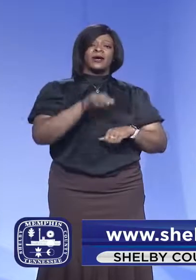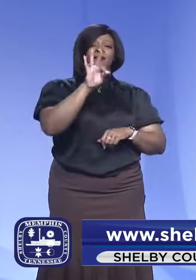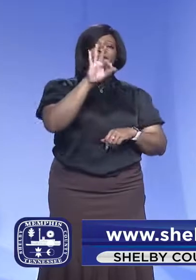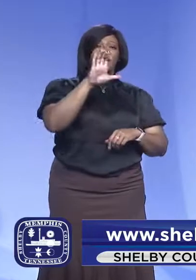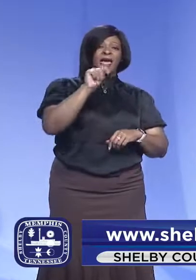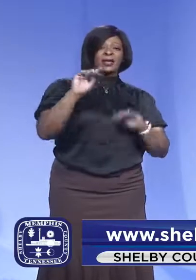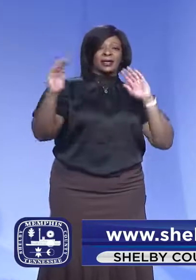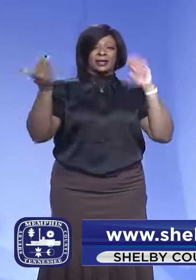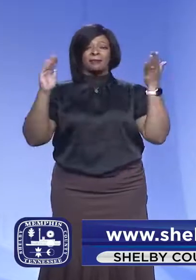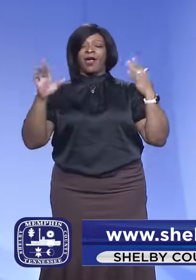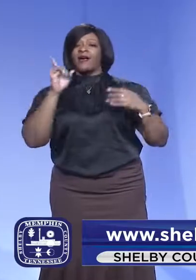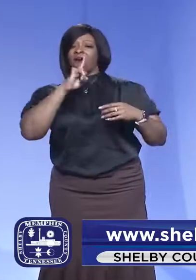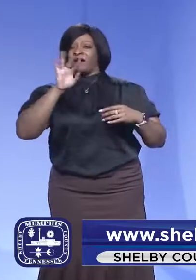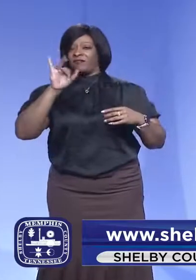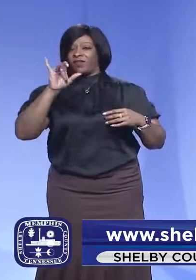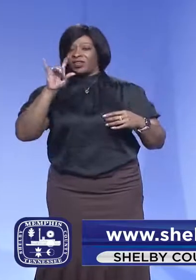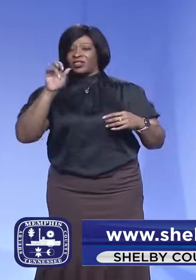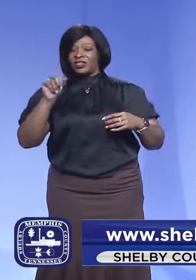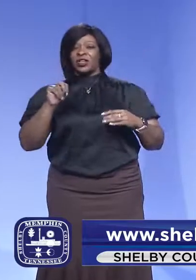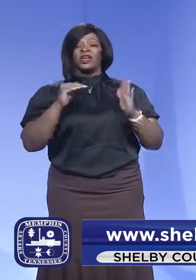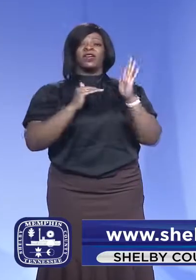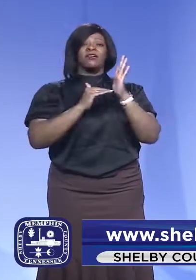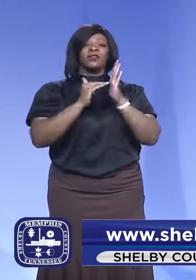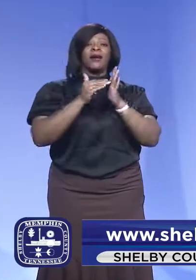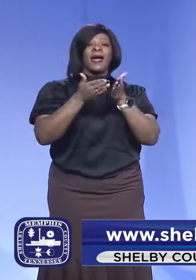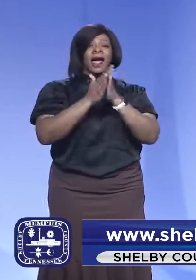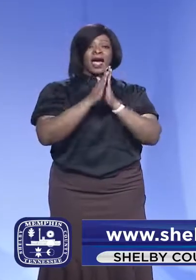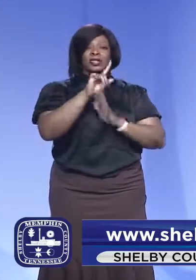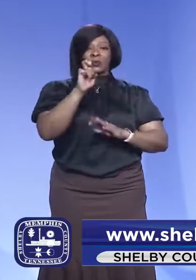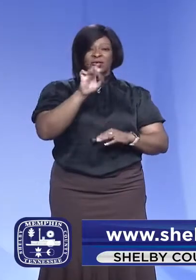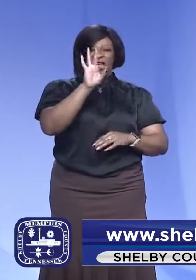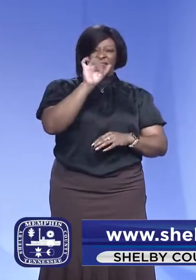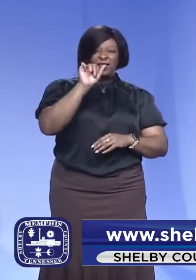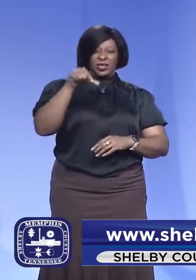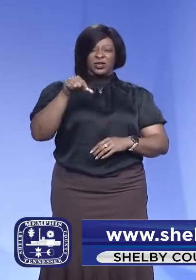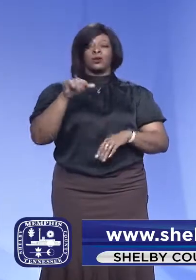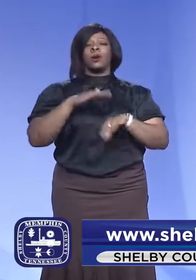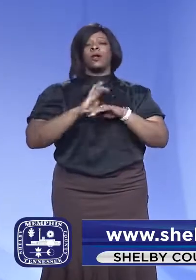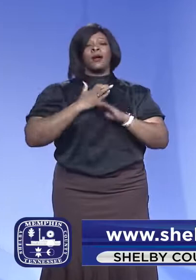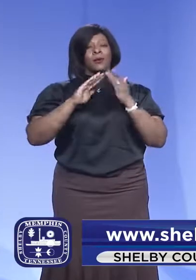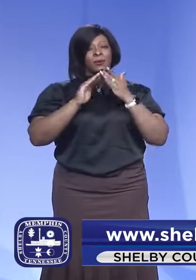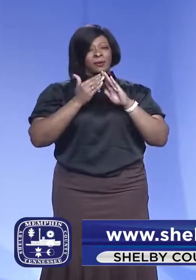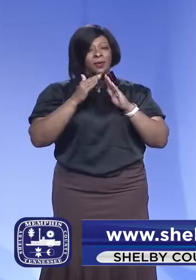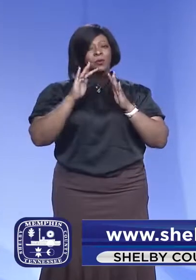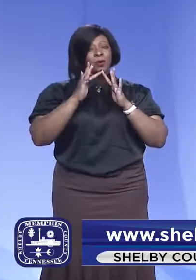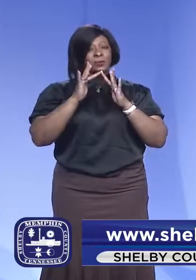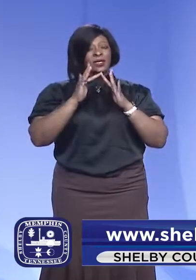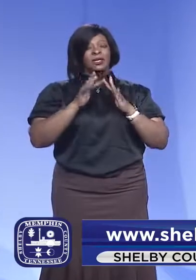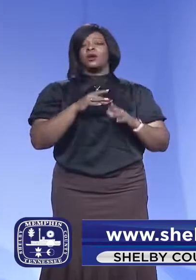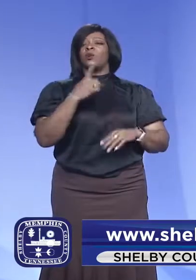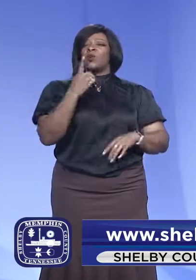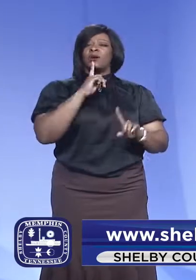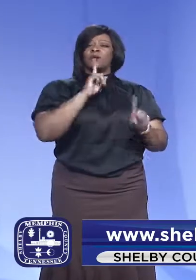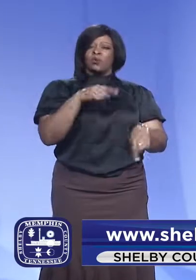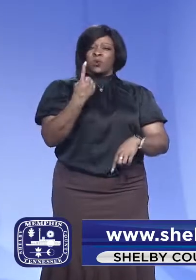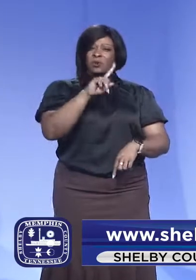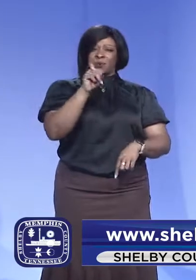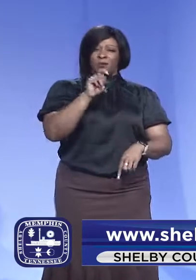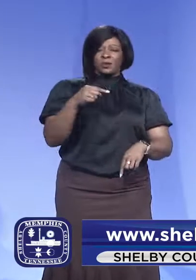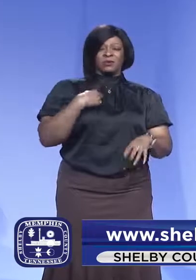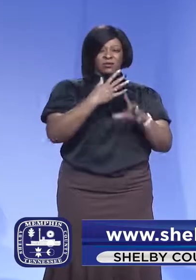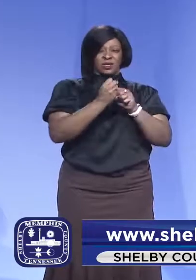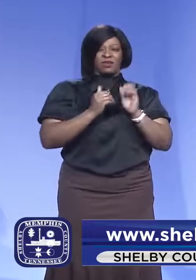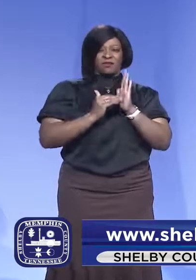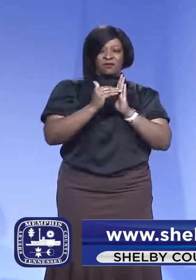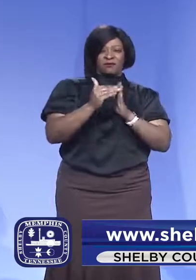versus fiction frequently asked questions on our website, but want to address some of the specific questions that we're